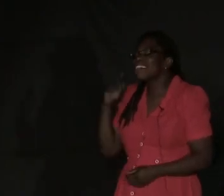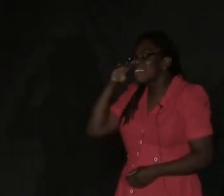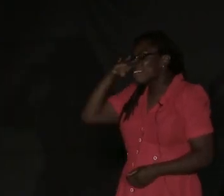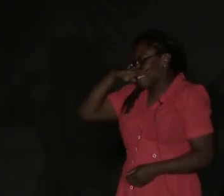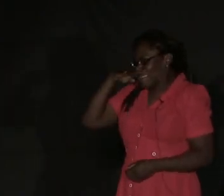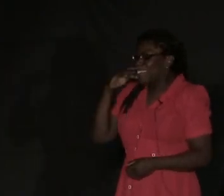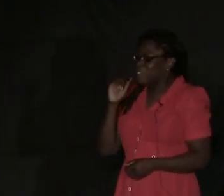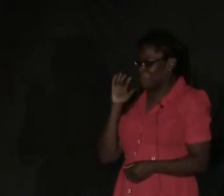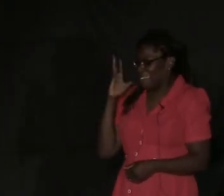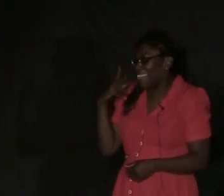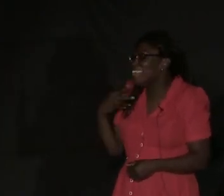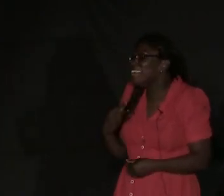Really?